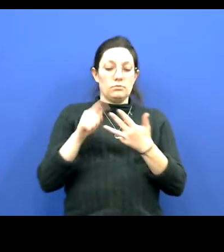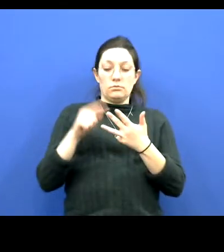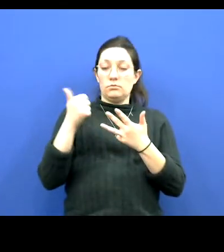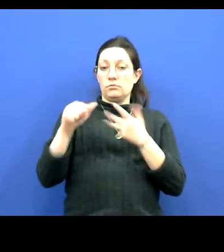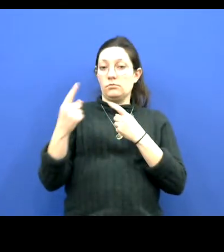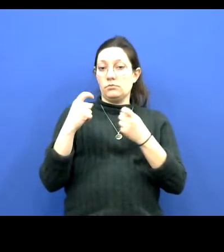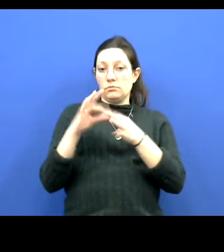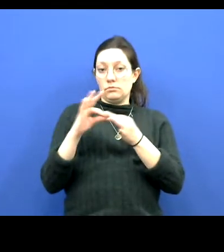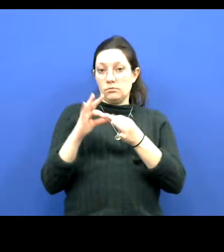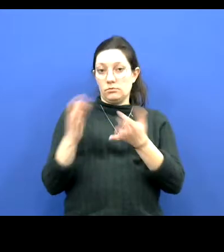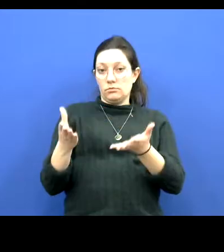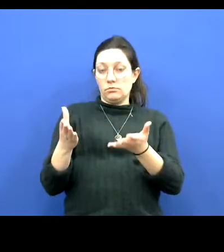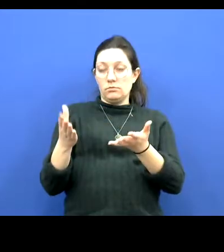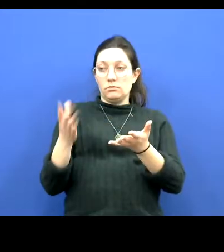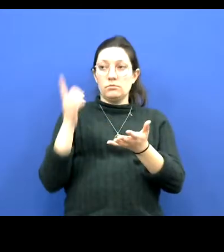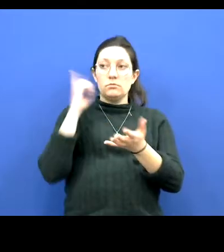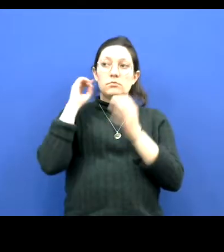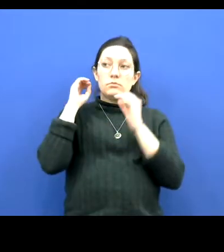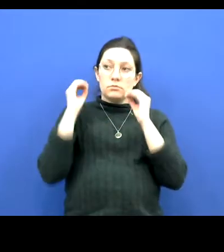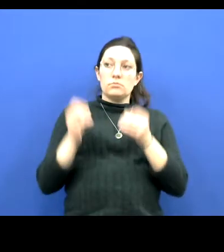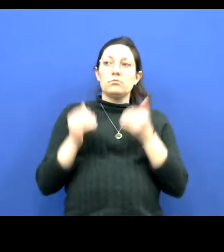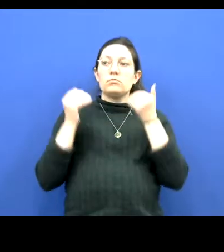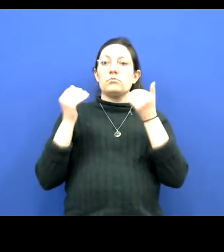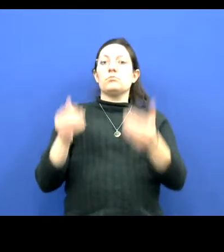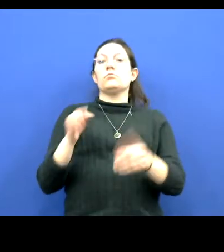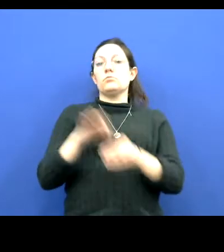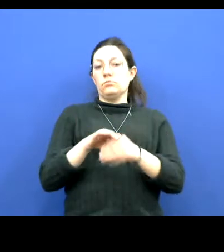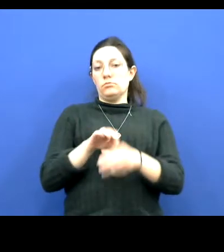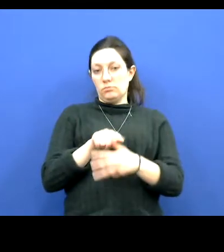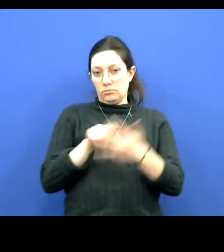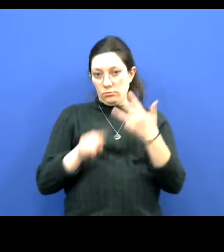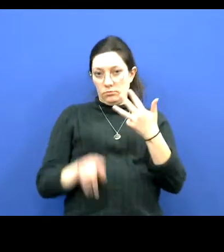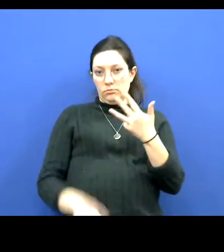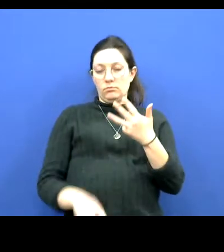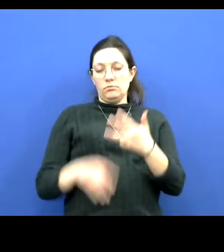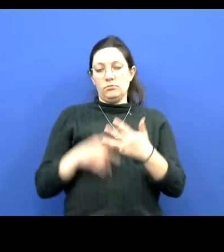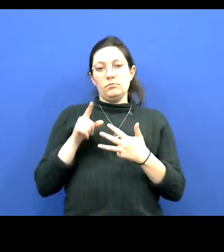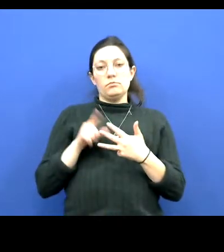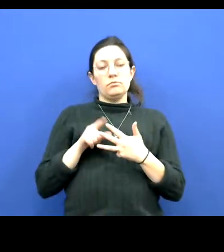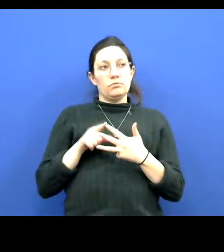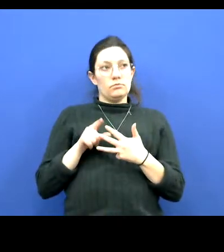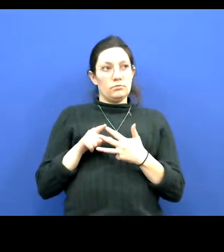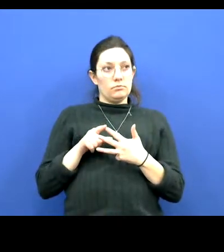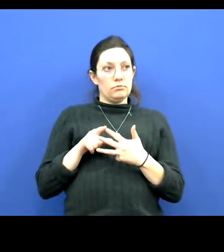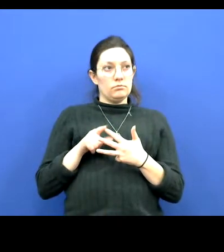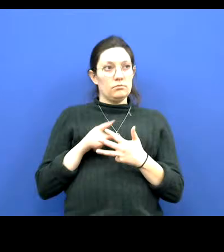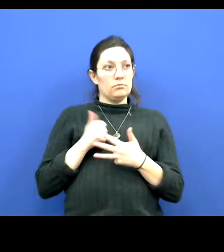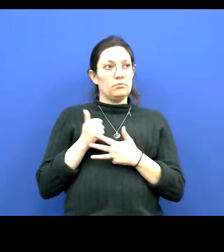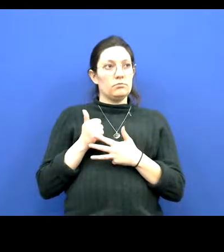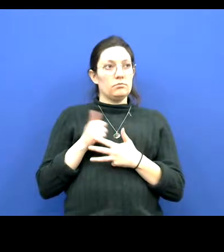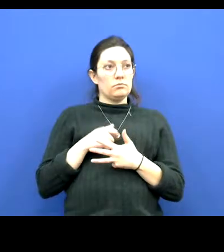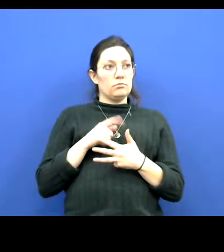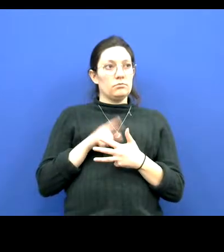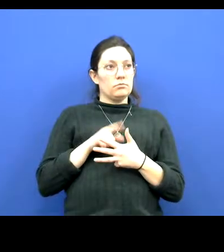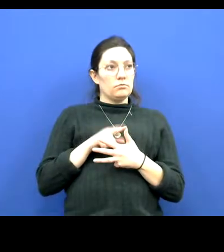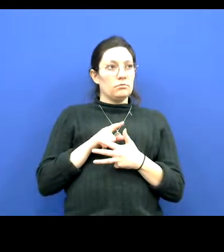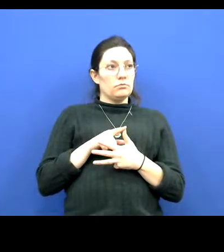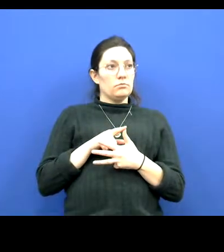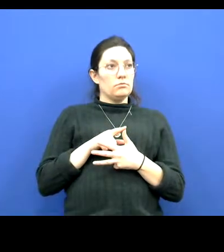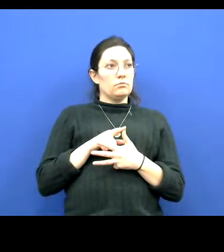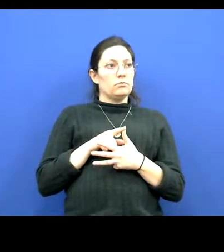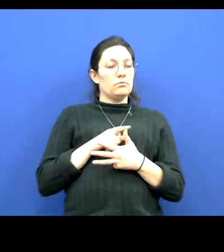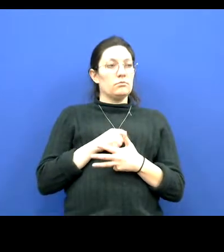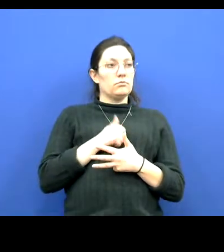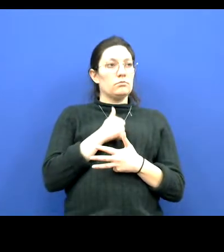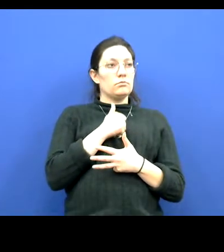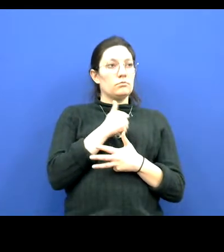comments? Hearing and seeing none, please call the roll. Councilmember Page, Aye. Councilmember